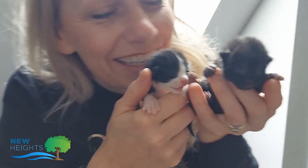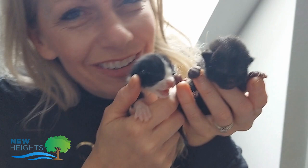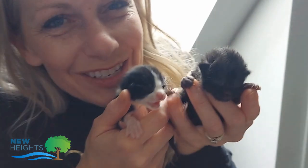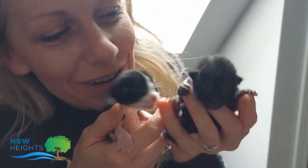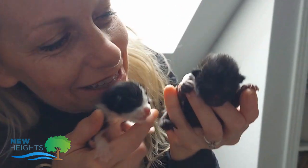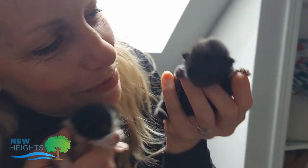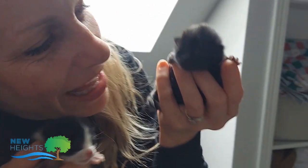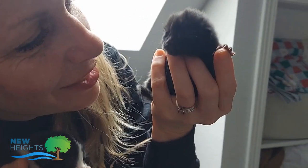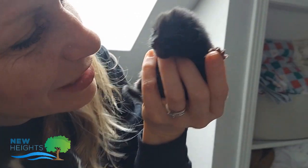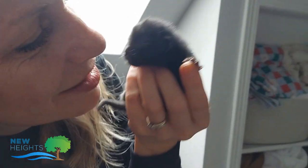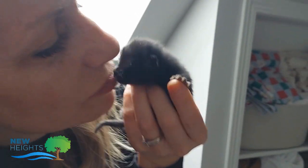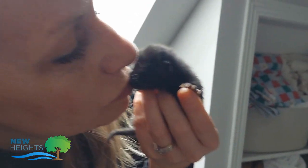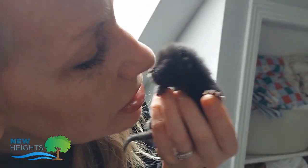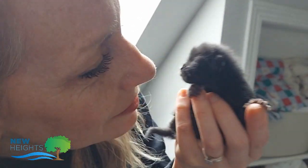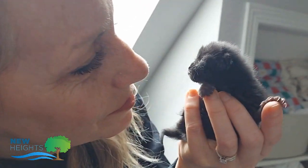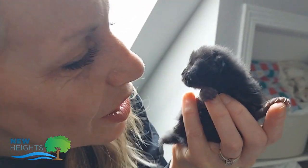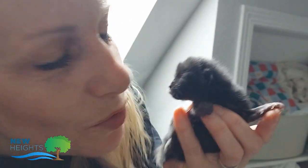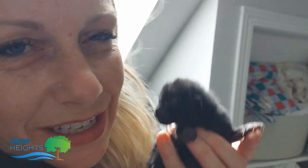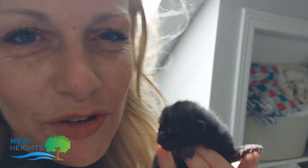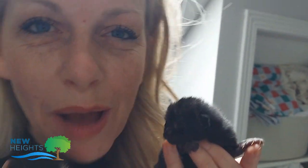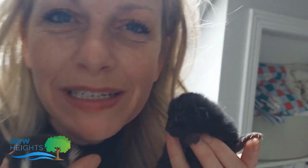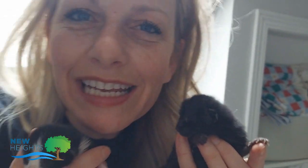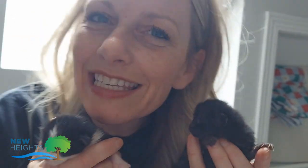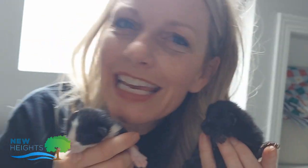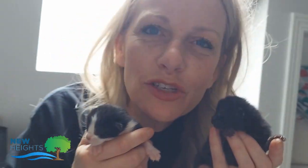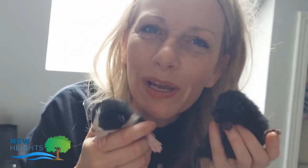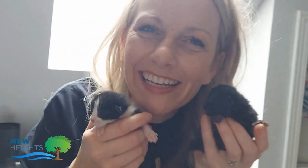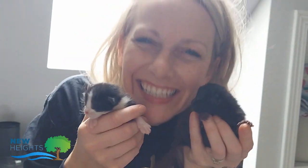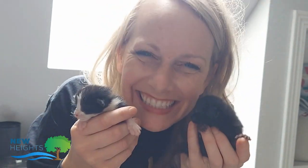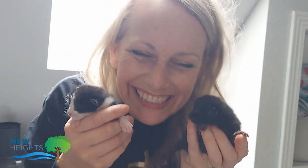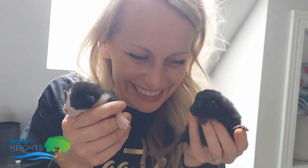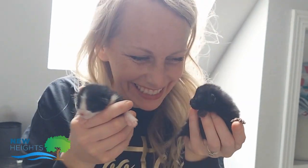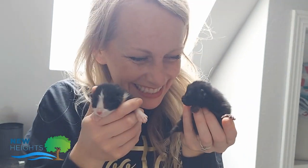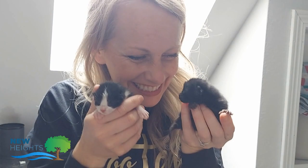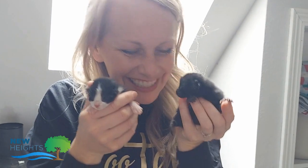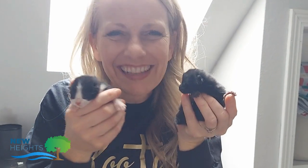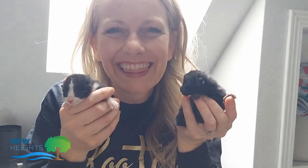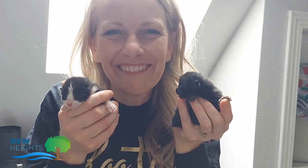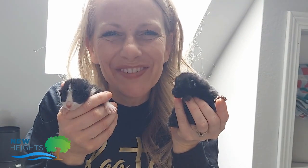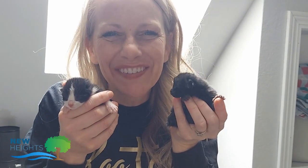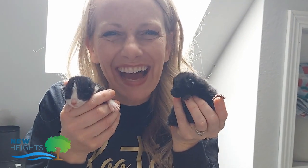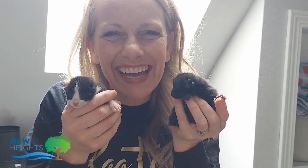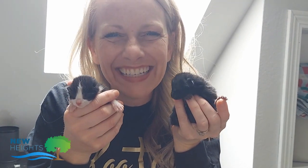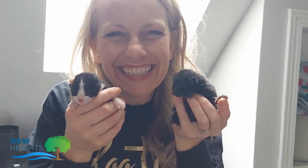here is one of the black ones. We'll give you updates each week. Love you. Bye-bye.